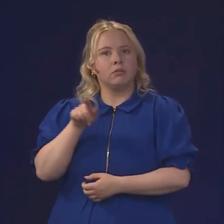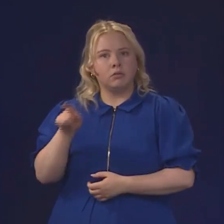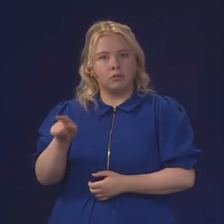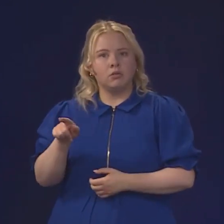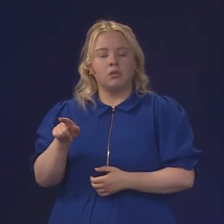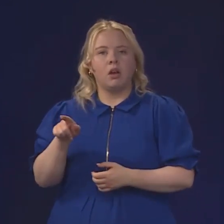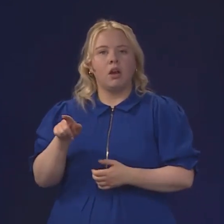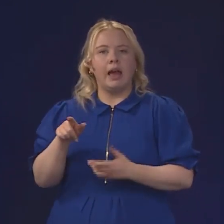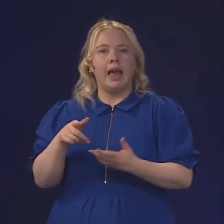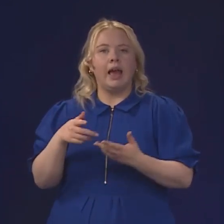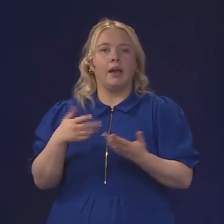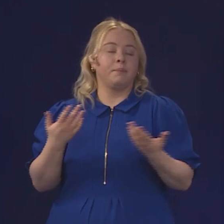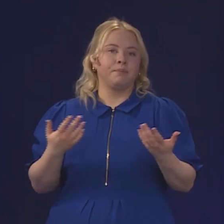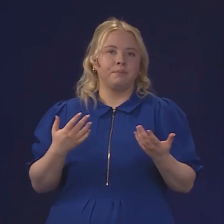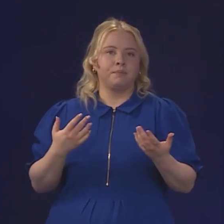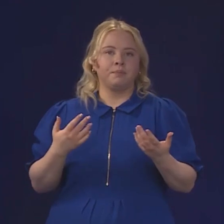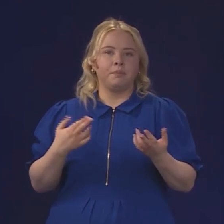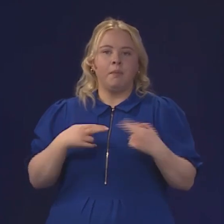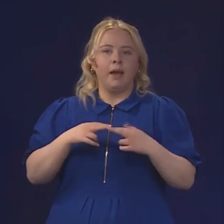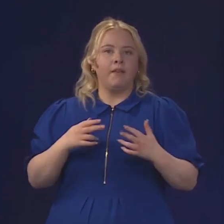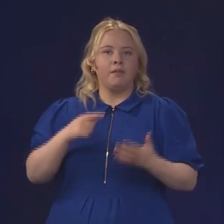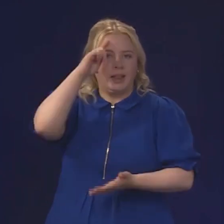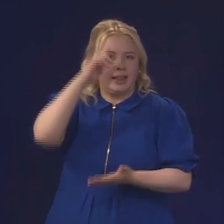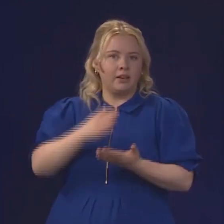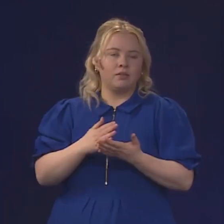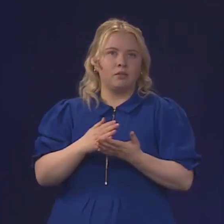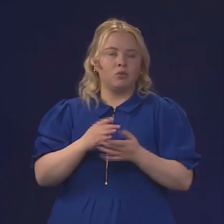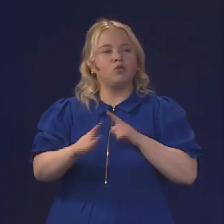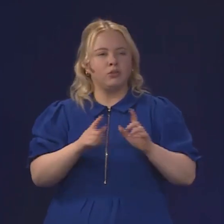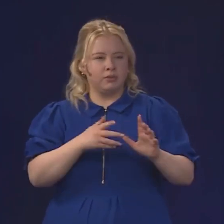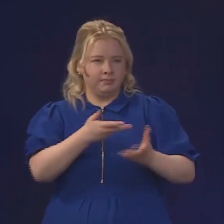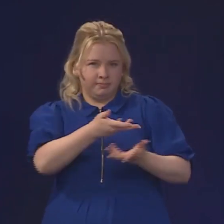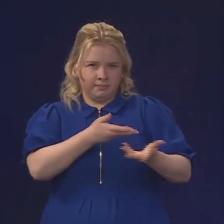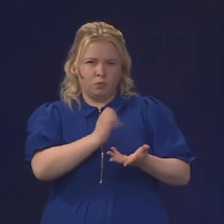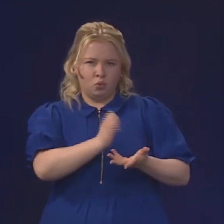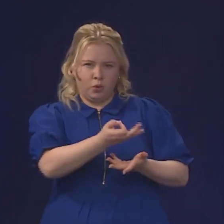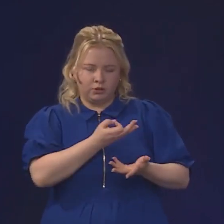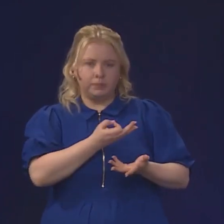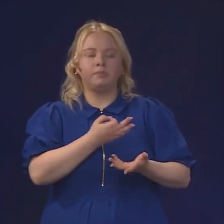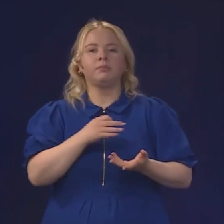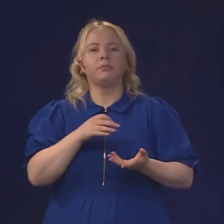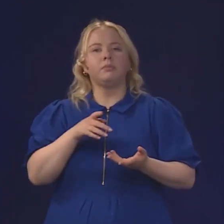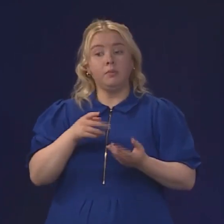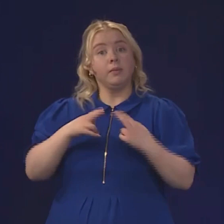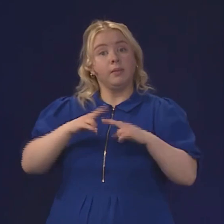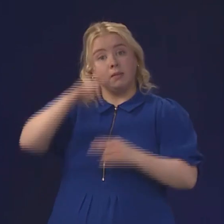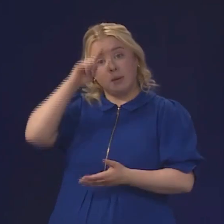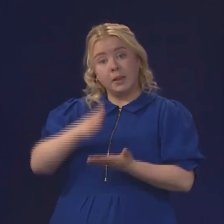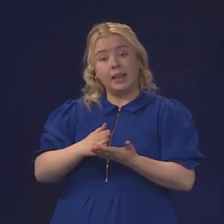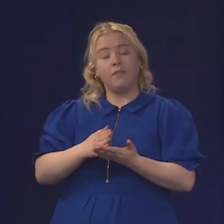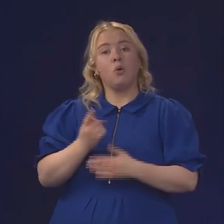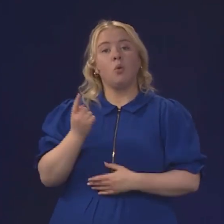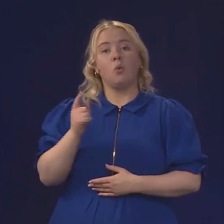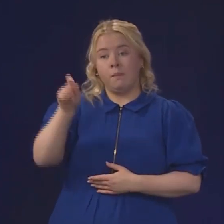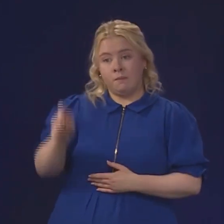you take the view, and I'm just trying to sort of go along with your questioning here, if you take the view that an individual of